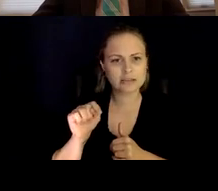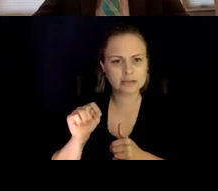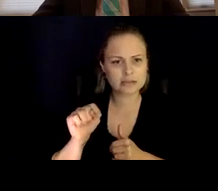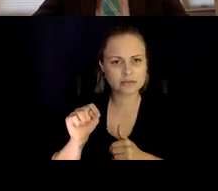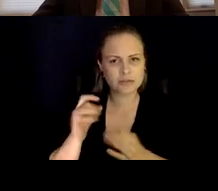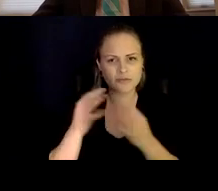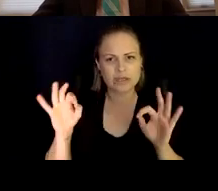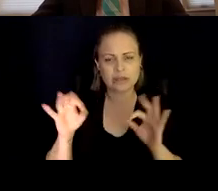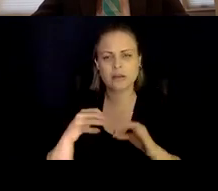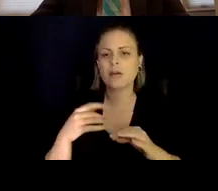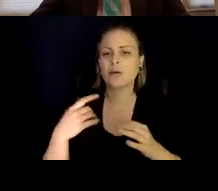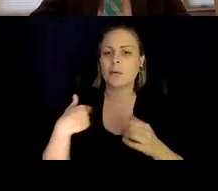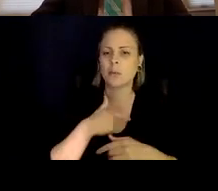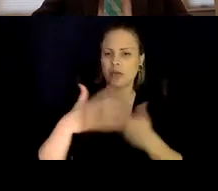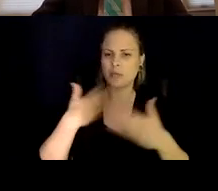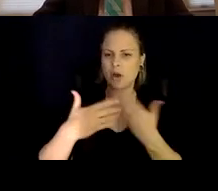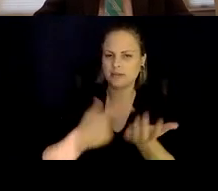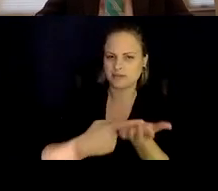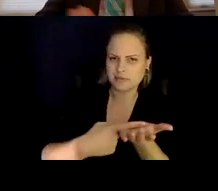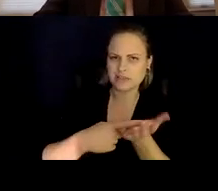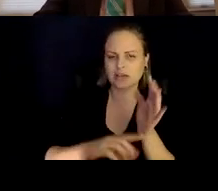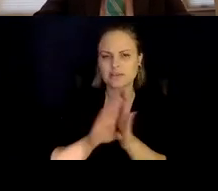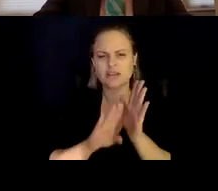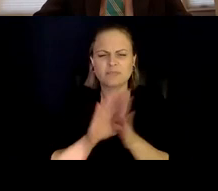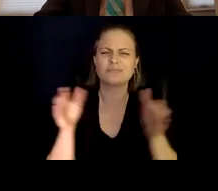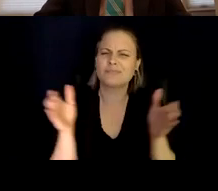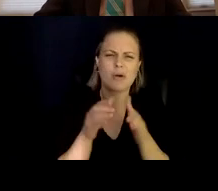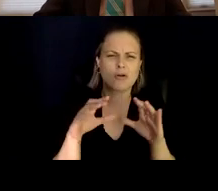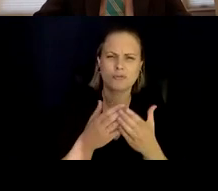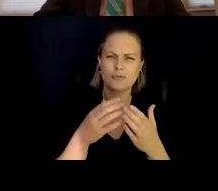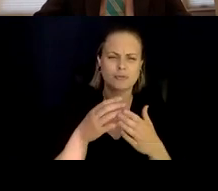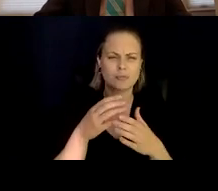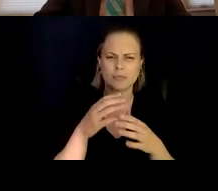and developing it, it was a small group, maybe 12 students, something like that.